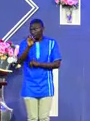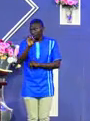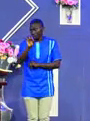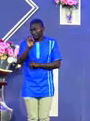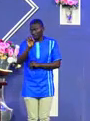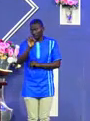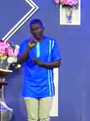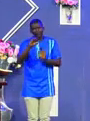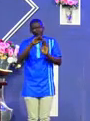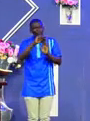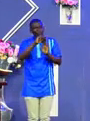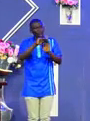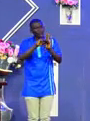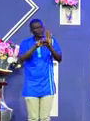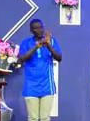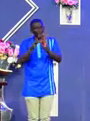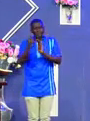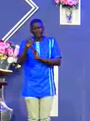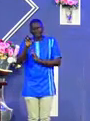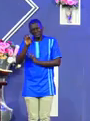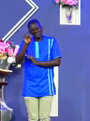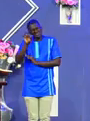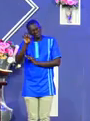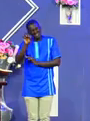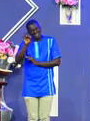Doza 19 na 2.